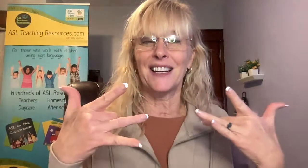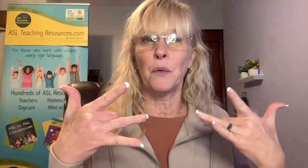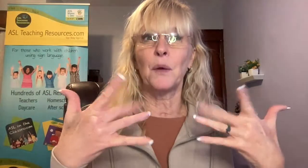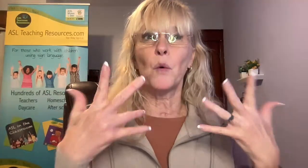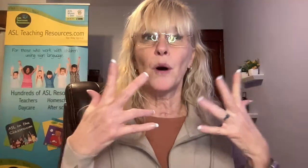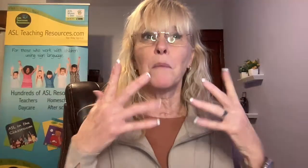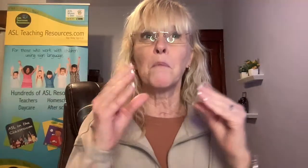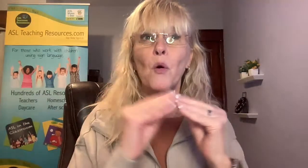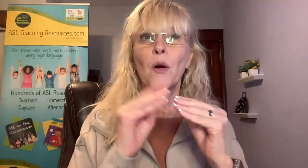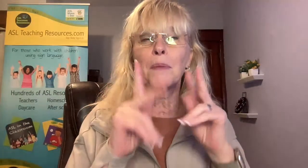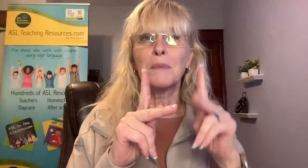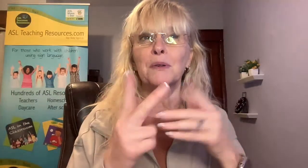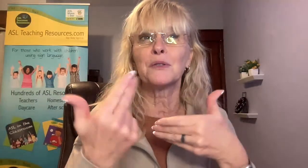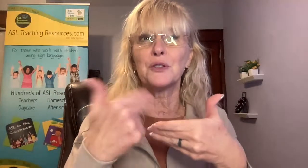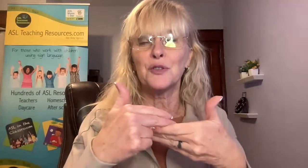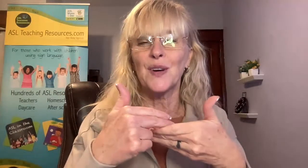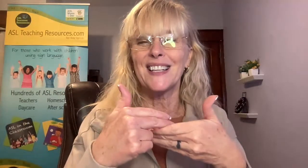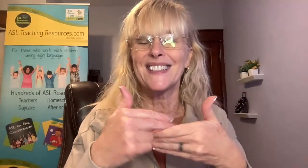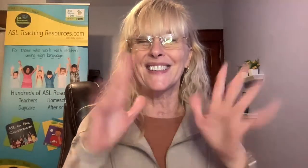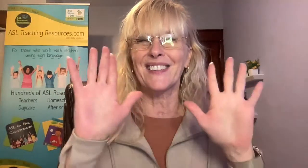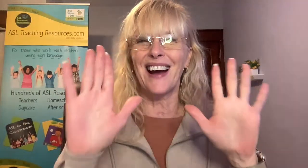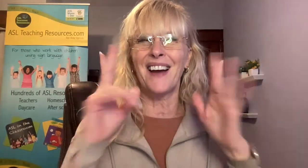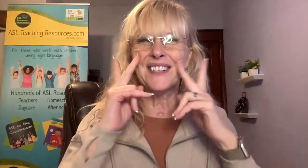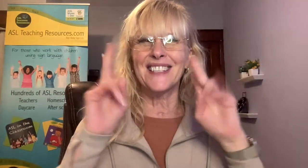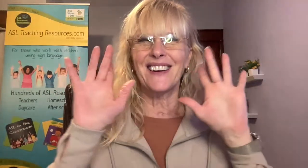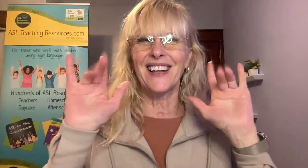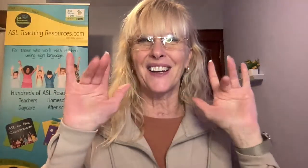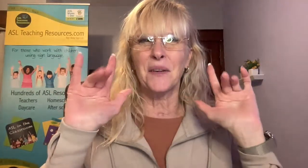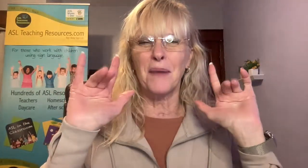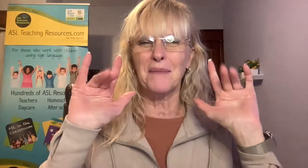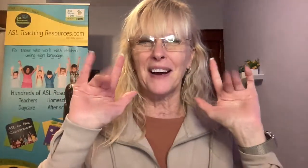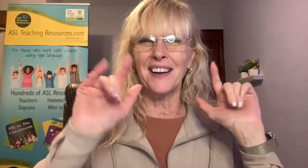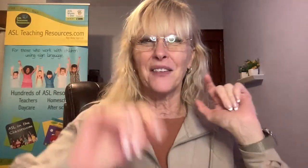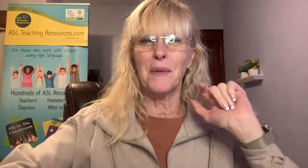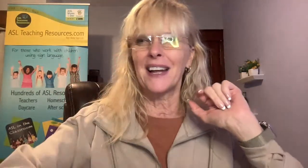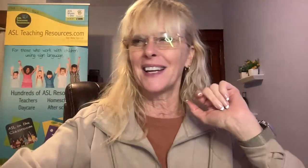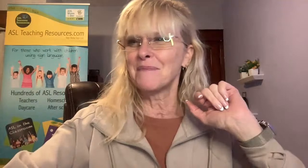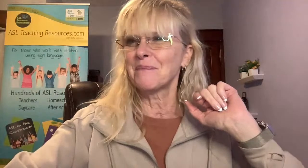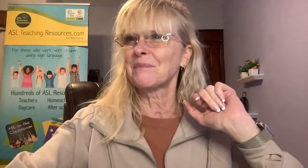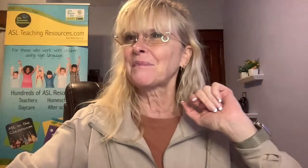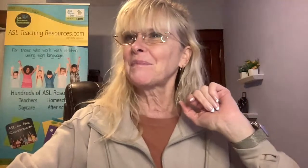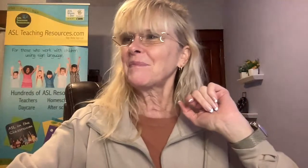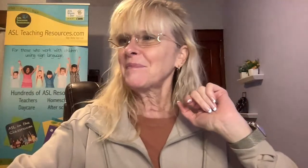We want more people to join. So I will see y'all later. Bye-bye, everybody.